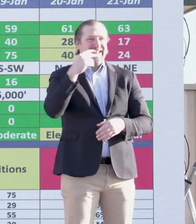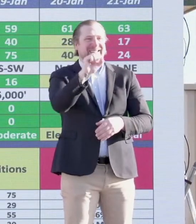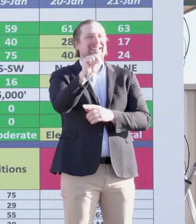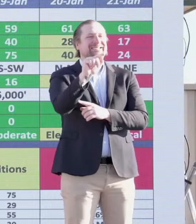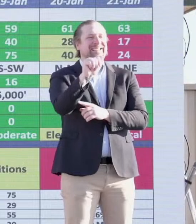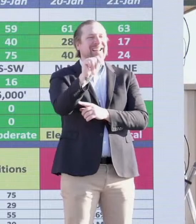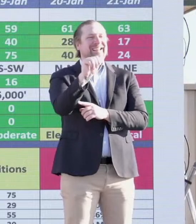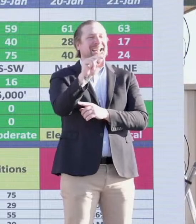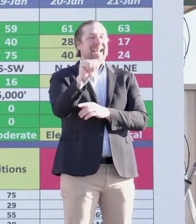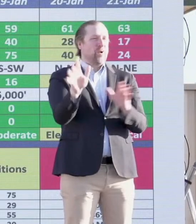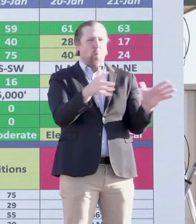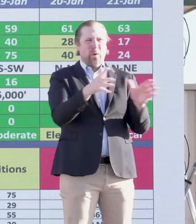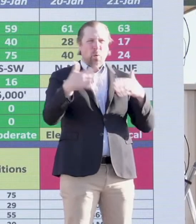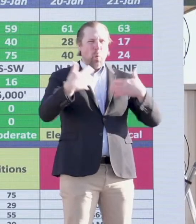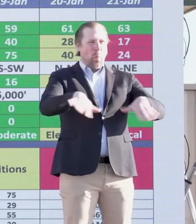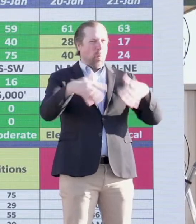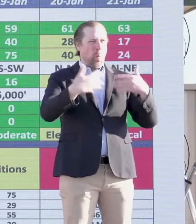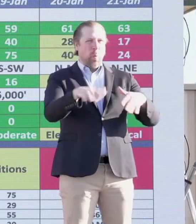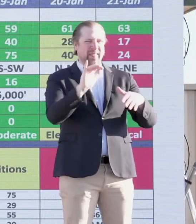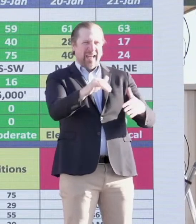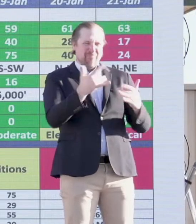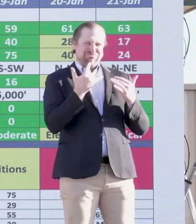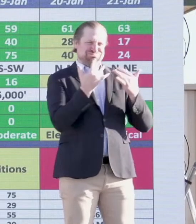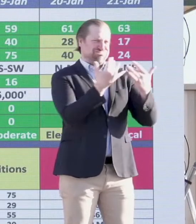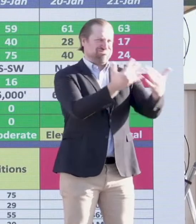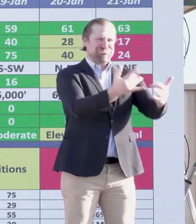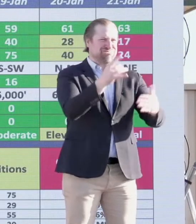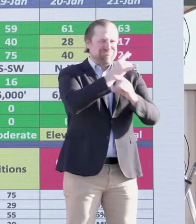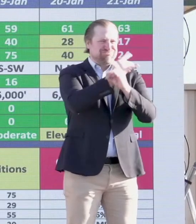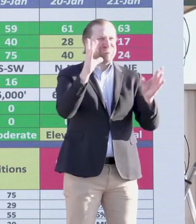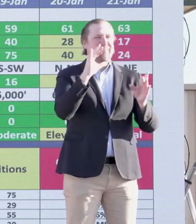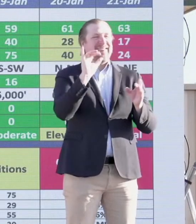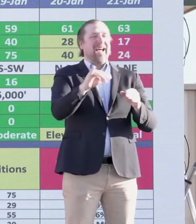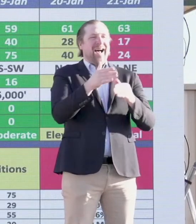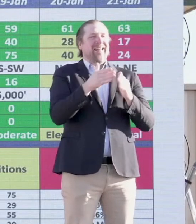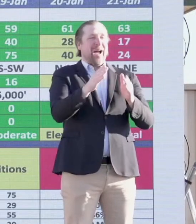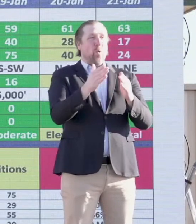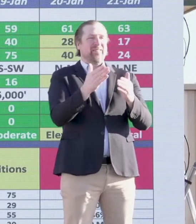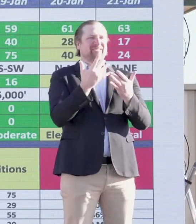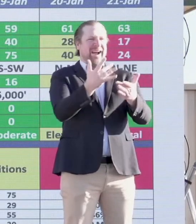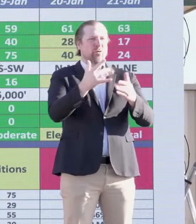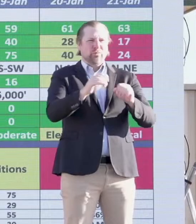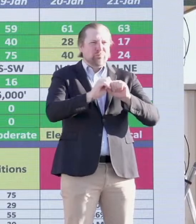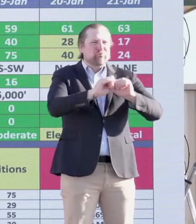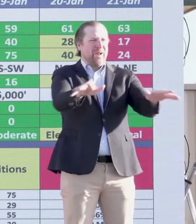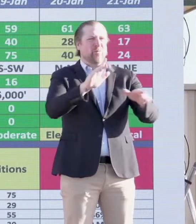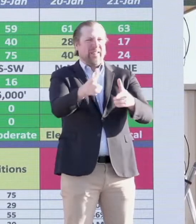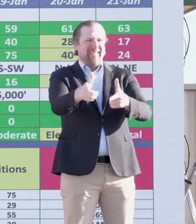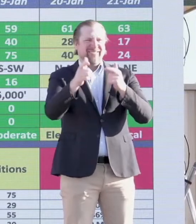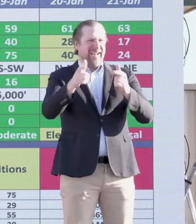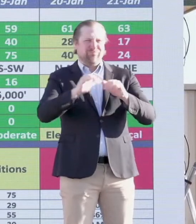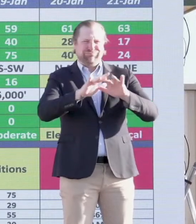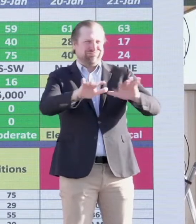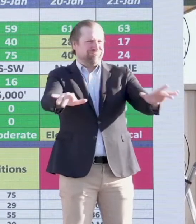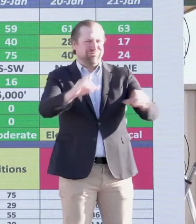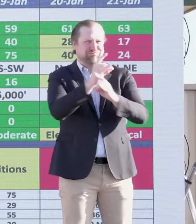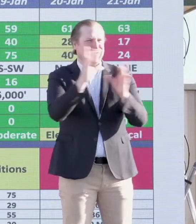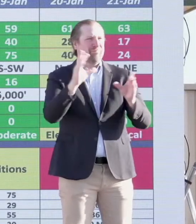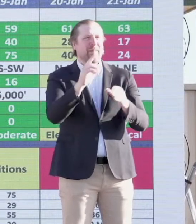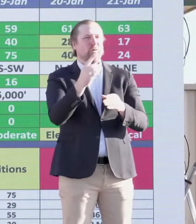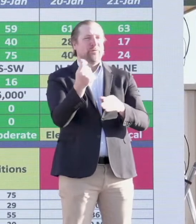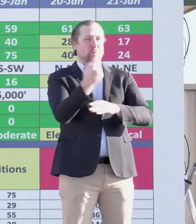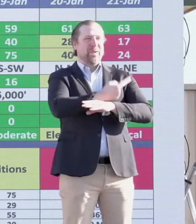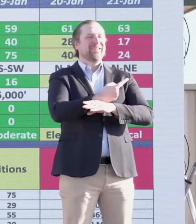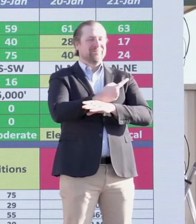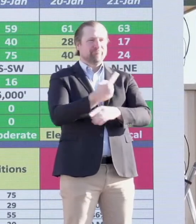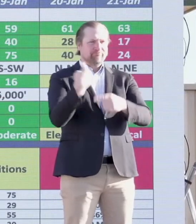winds, it produced extremely critical fire weather conditions, which allowed the fire to grow very quickly and very explosively those first couple days. Since those